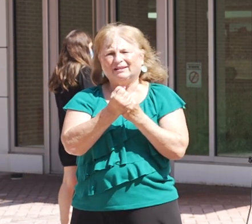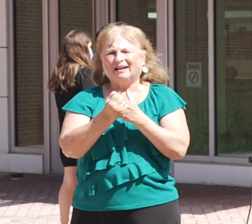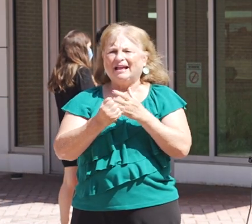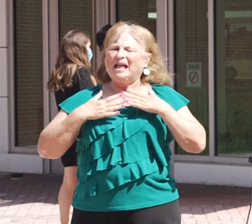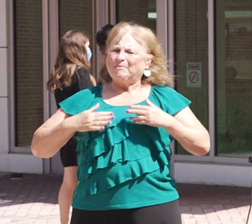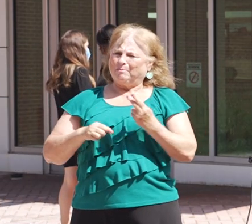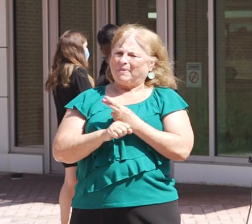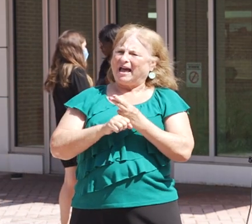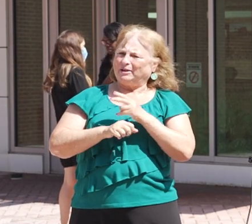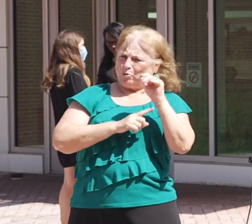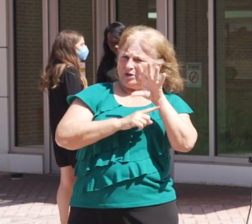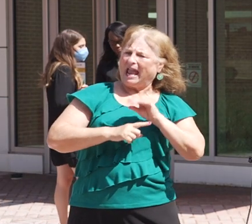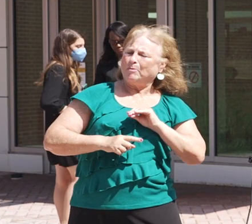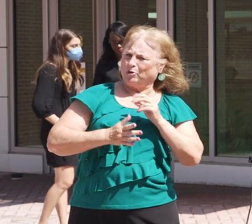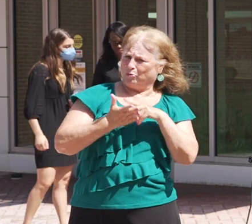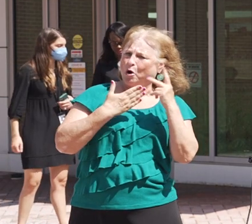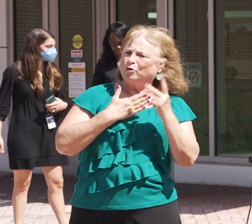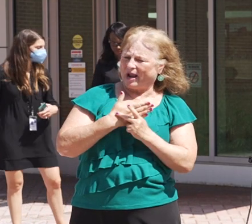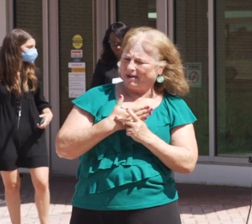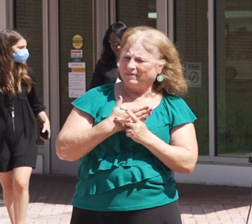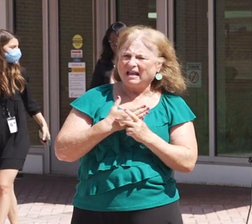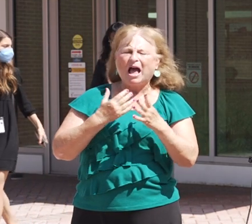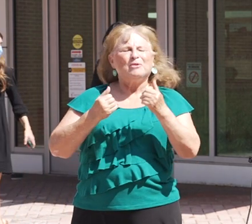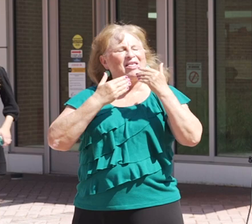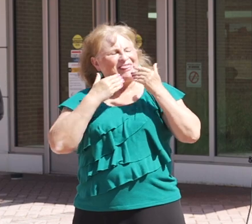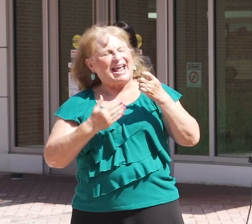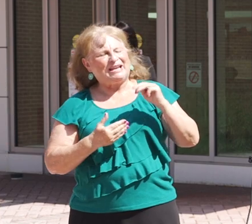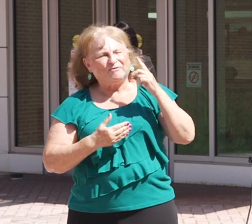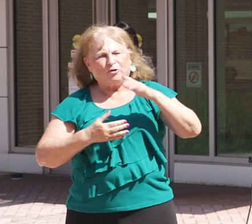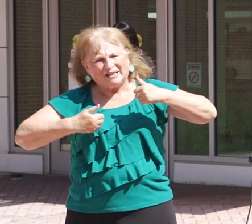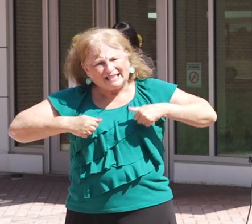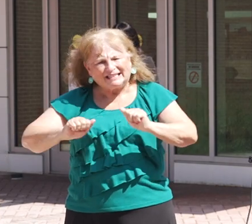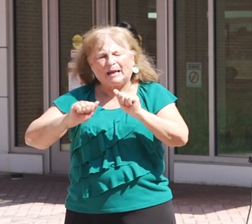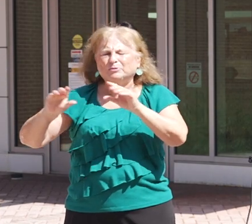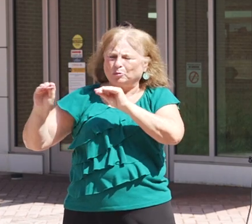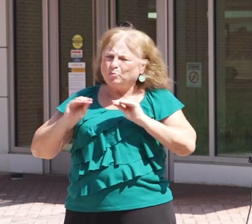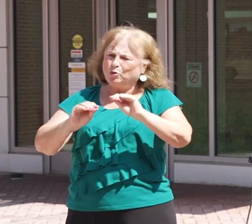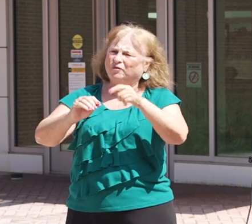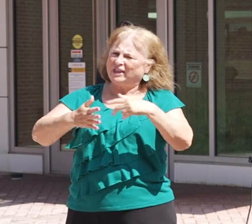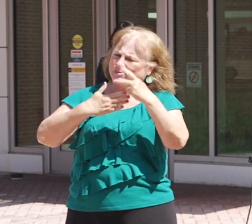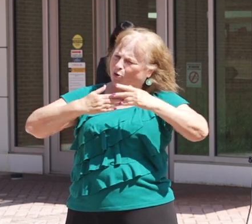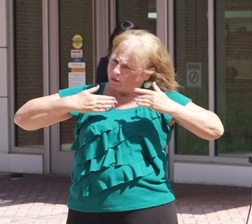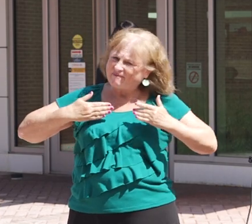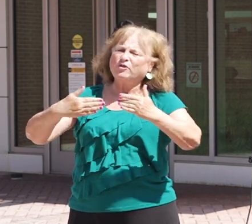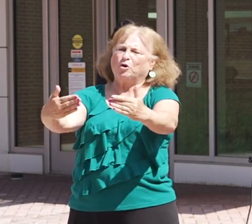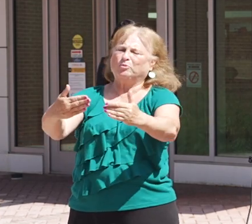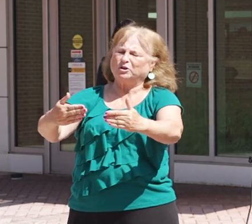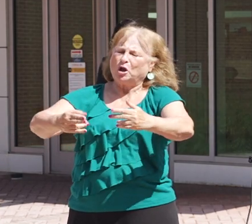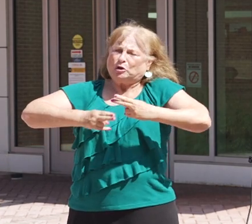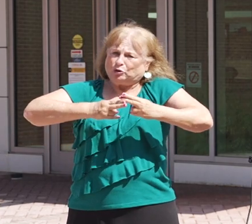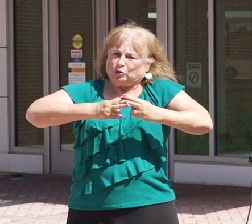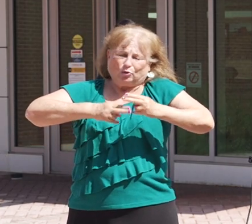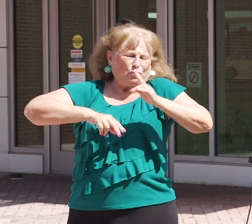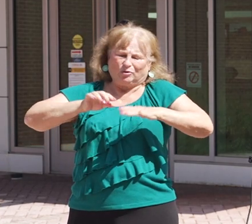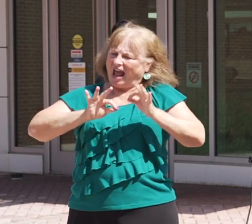the body-worn camera program. I want to thank him for his attempt to move this program forward sooner rather than later. I'd